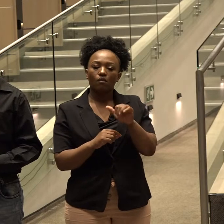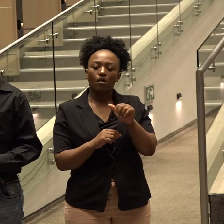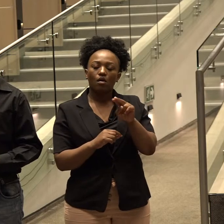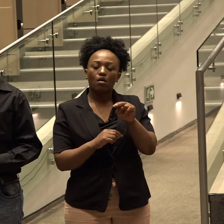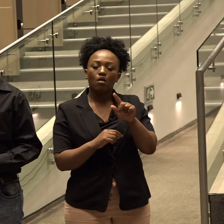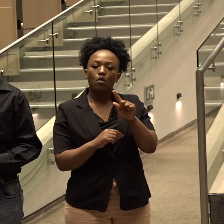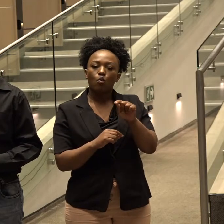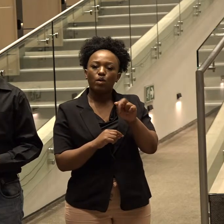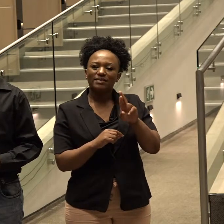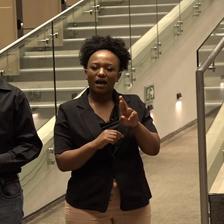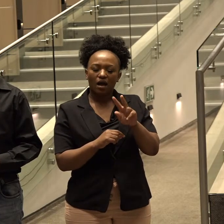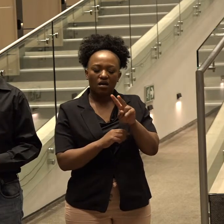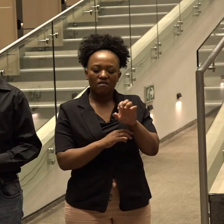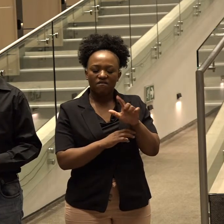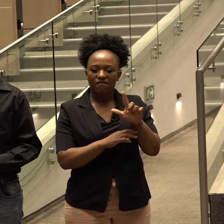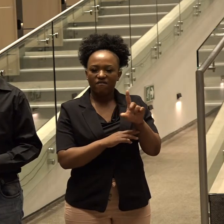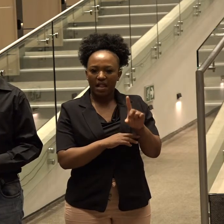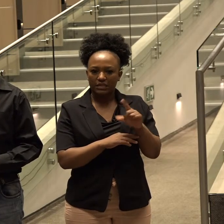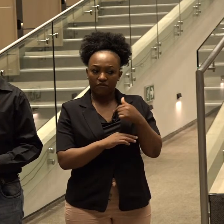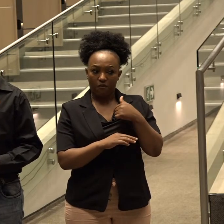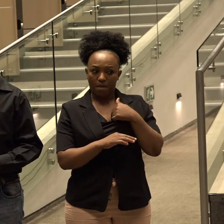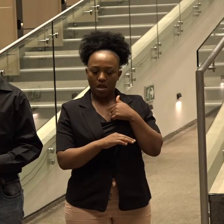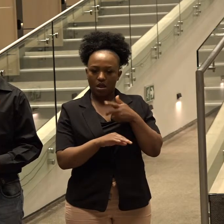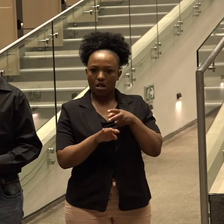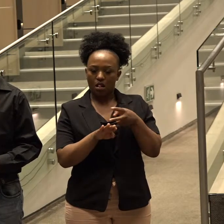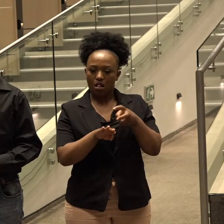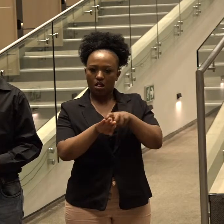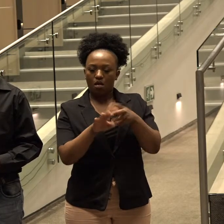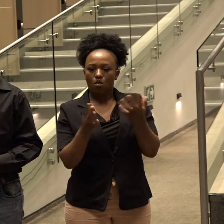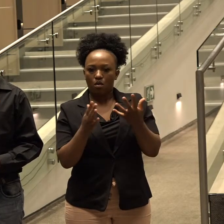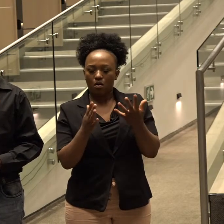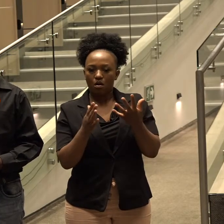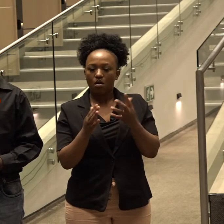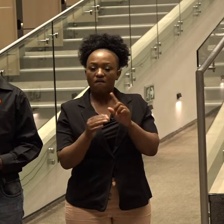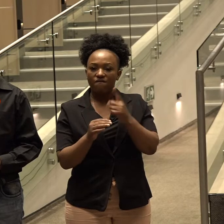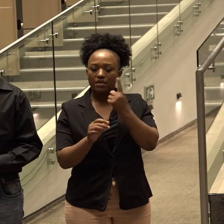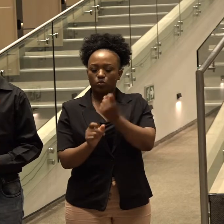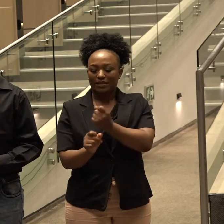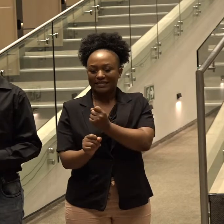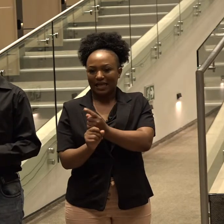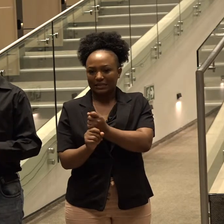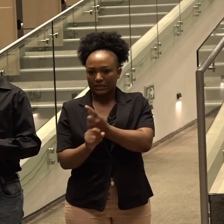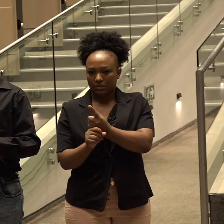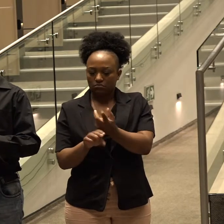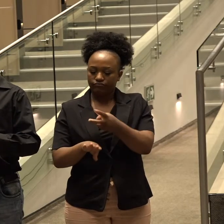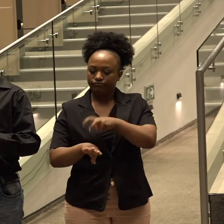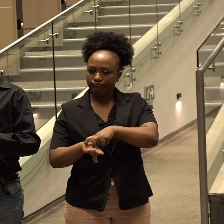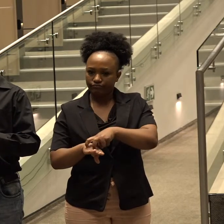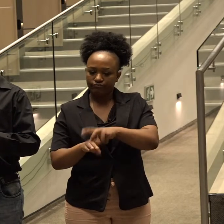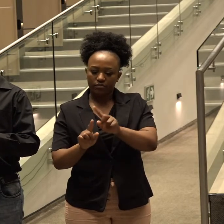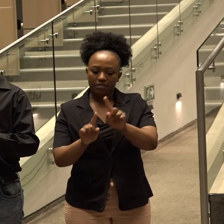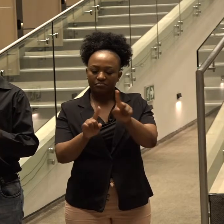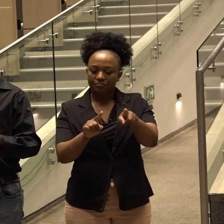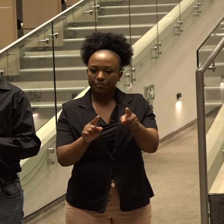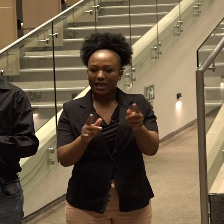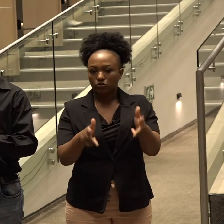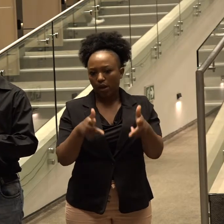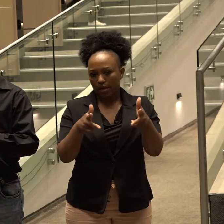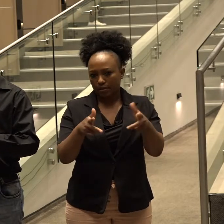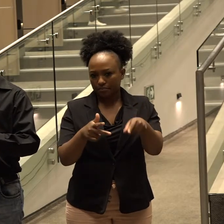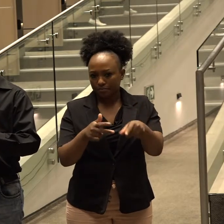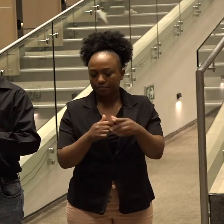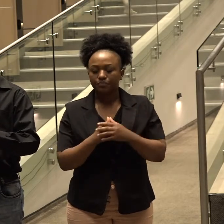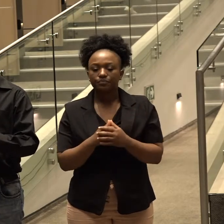trade from our party station I my first point of Transport is a taxi so I think as